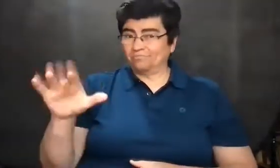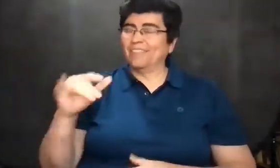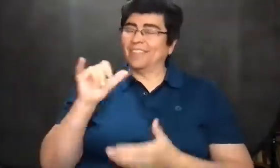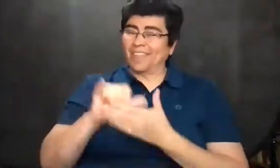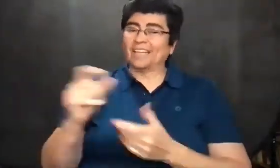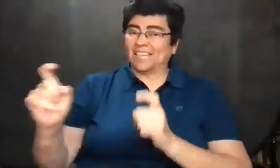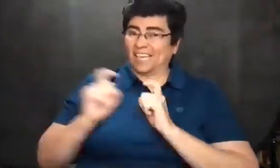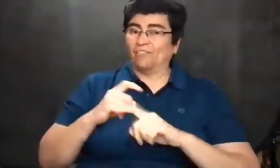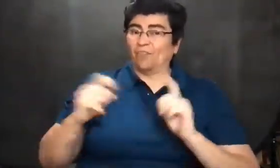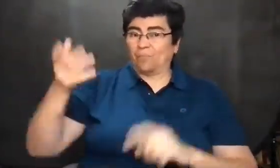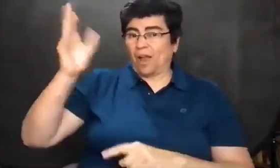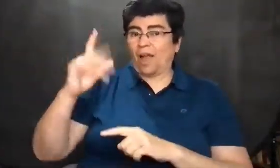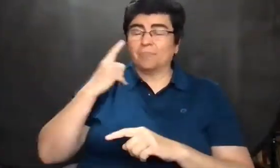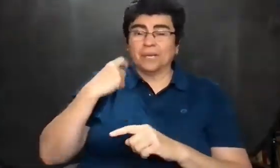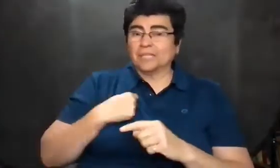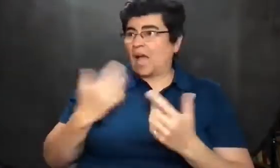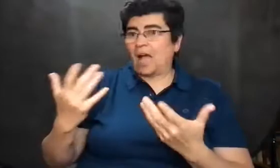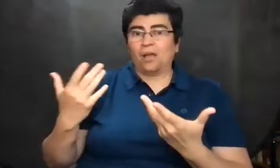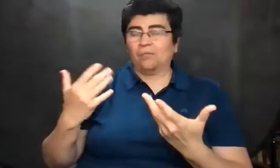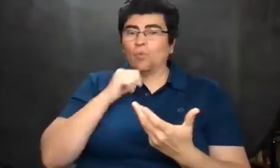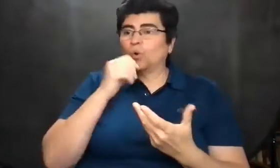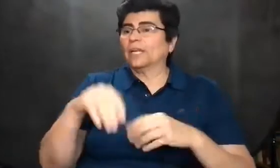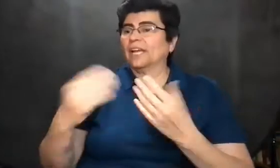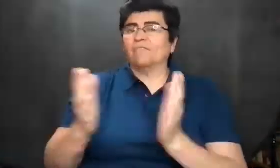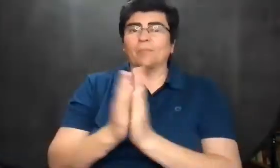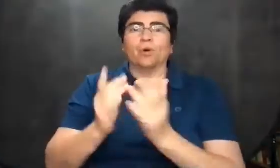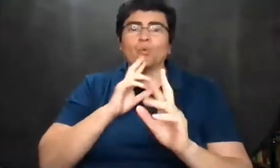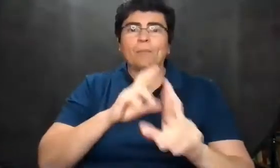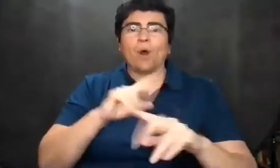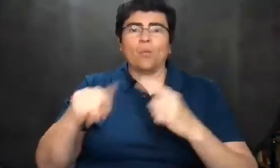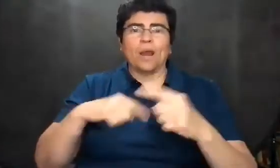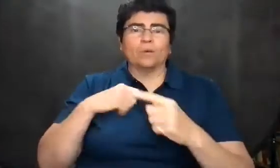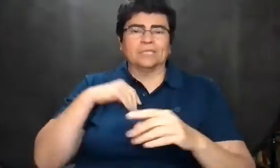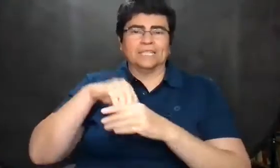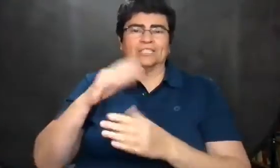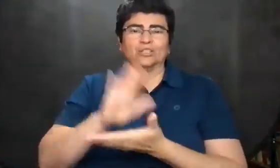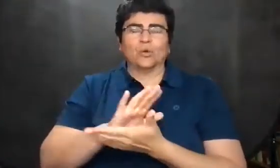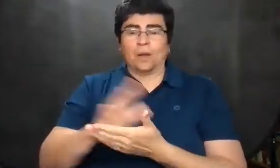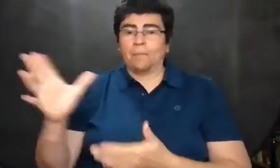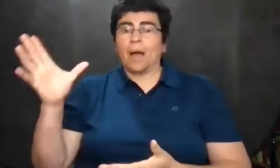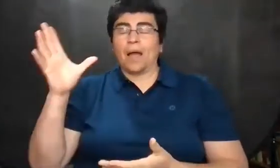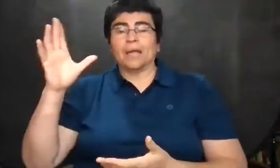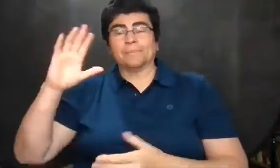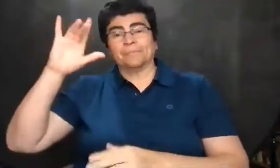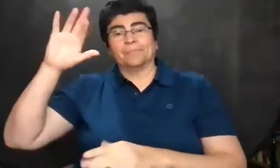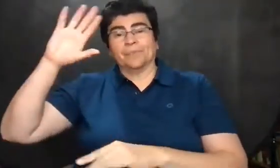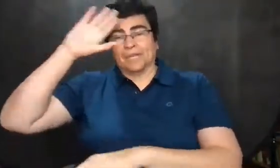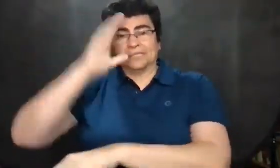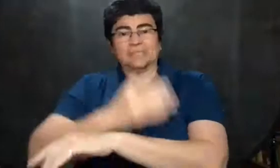God, because I wouldn't give a book report when I was in school, you know. And my son worked in Anacostia in Washington, D.C., which is a really hard